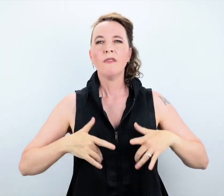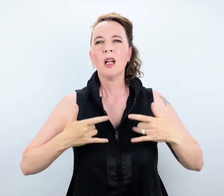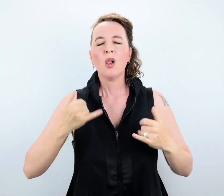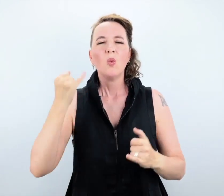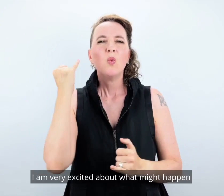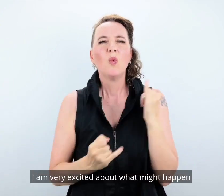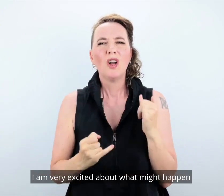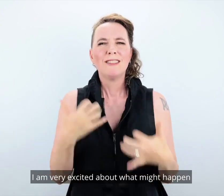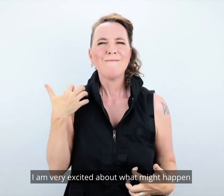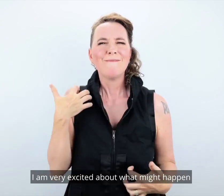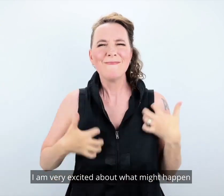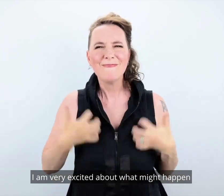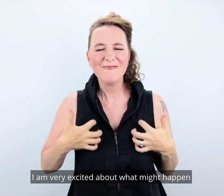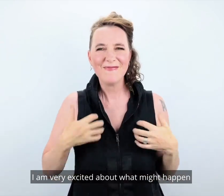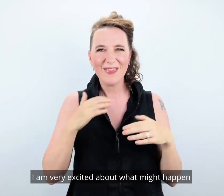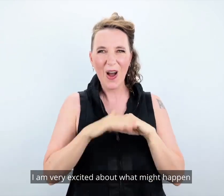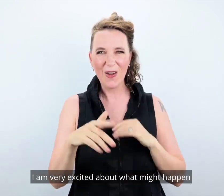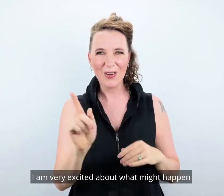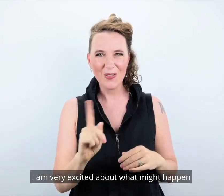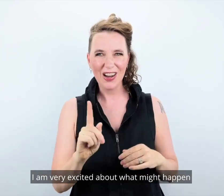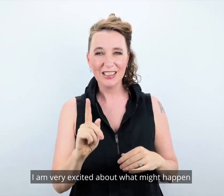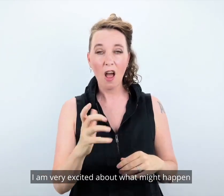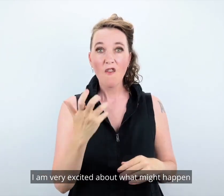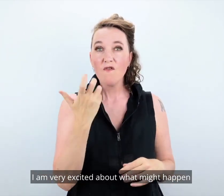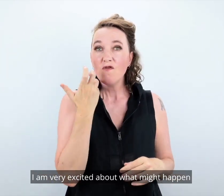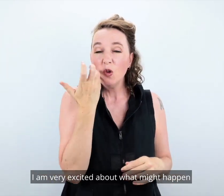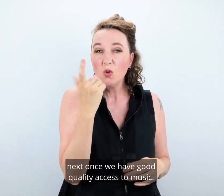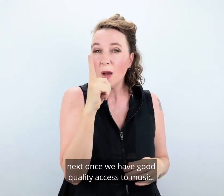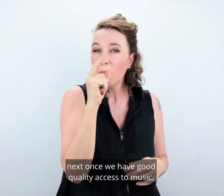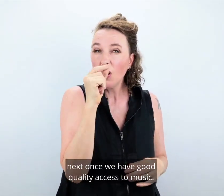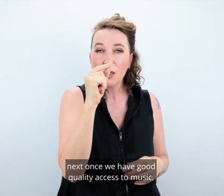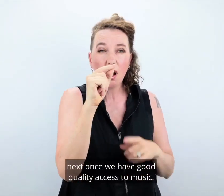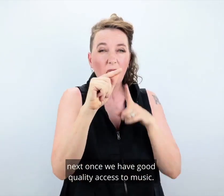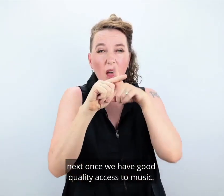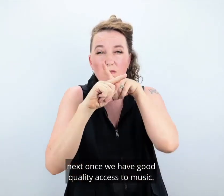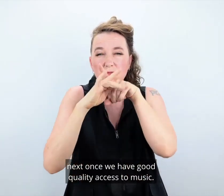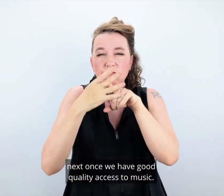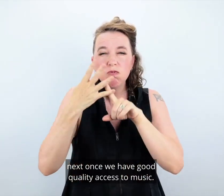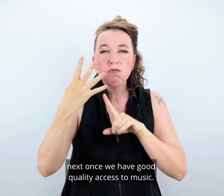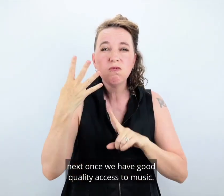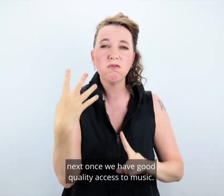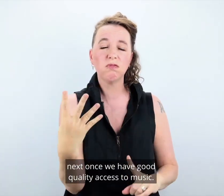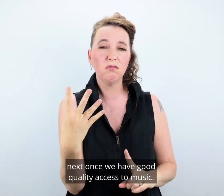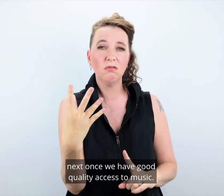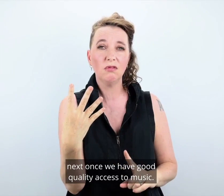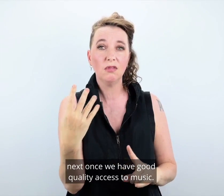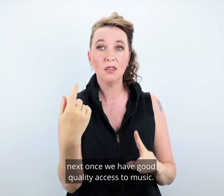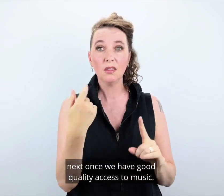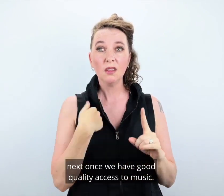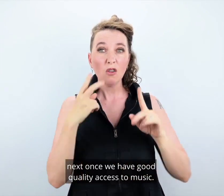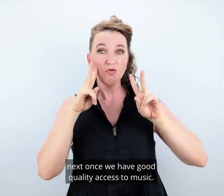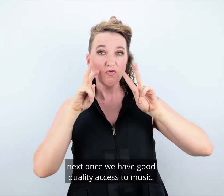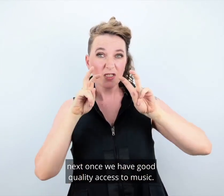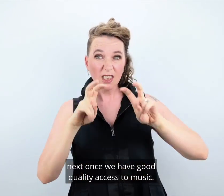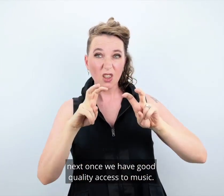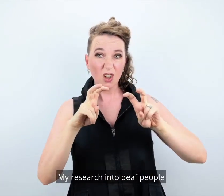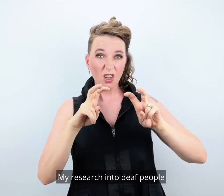I am very excited about what might happen next once we have good quality access to music. My